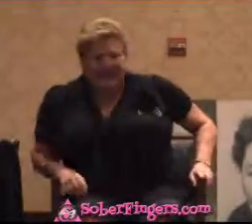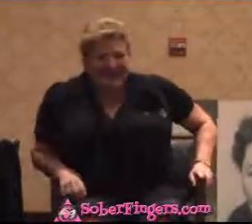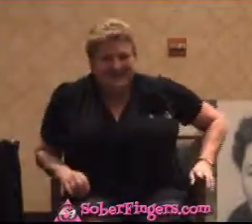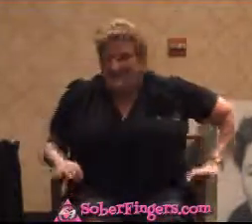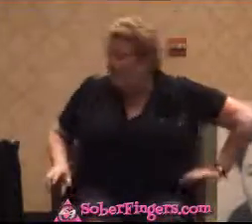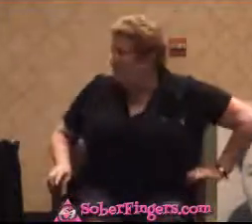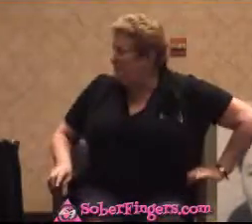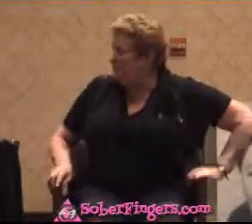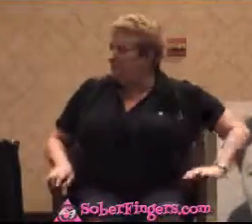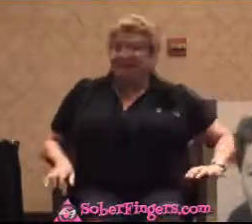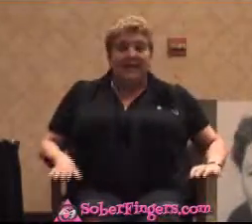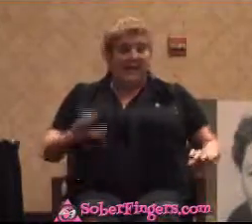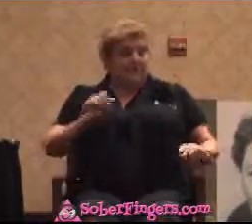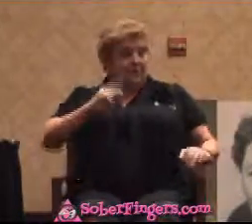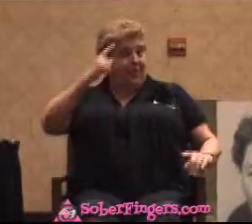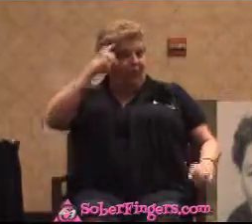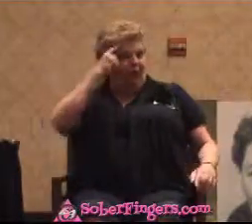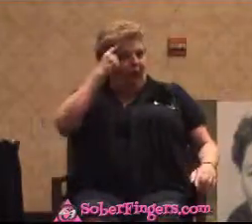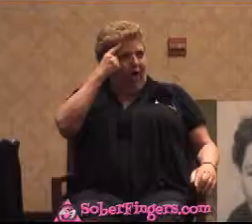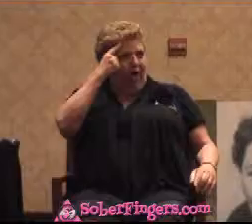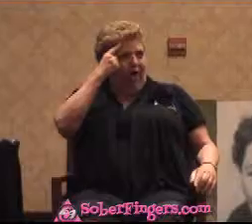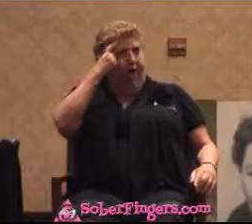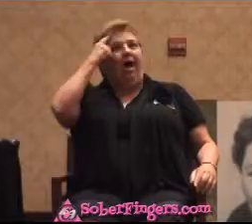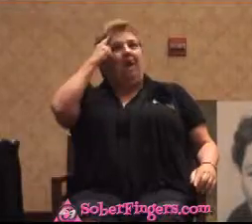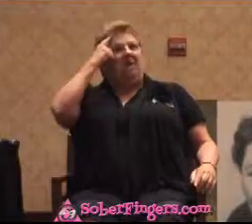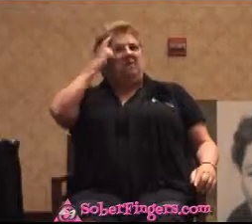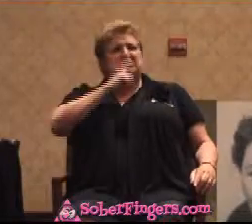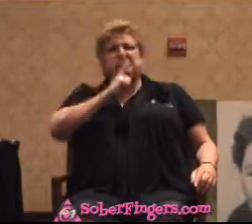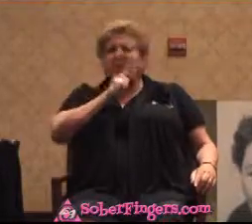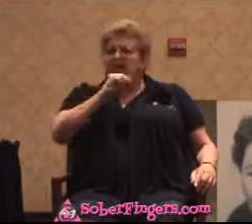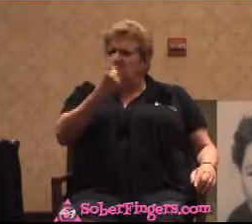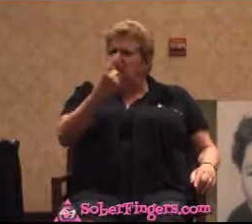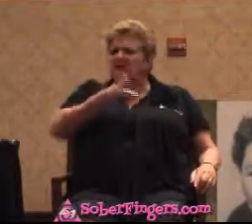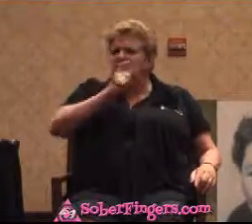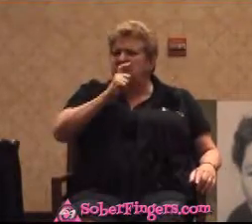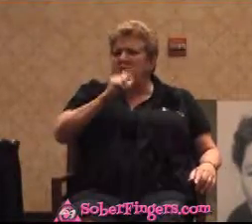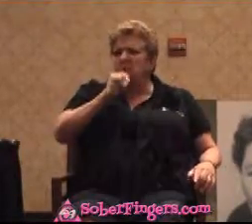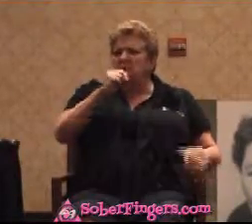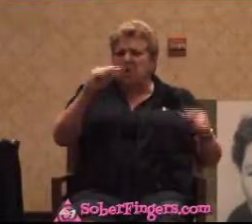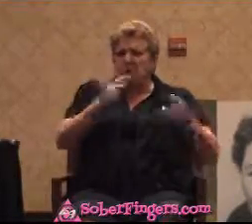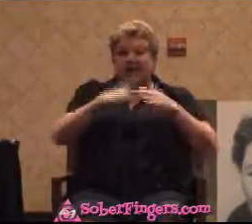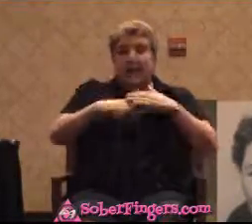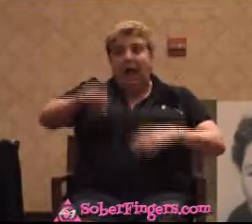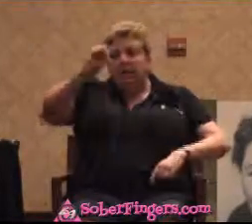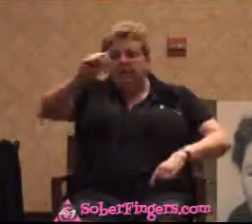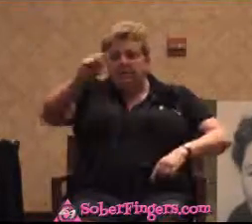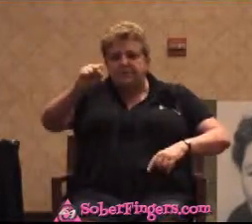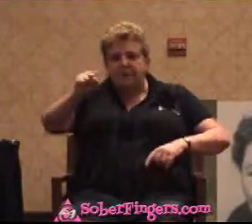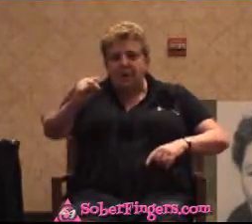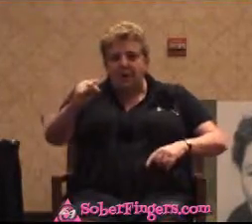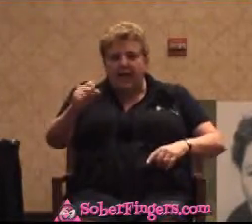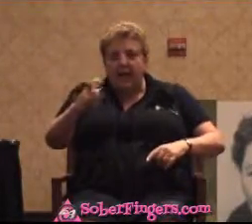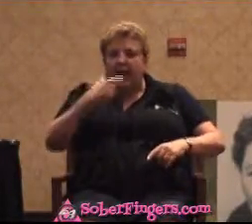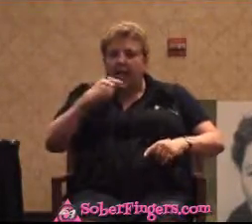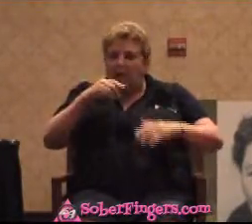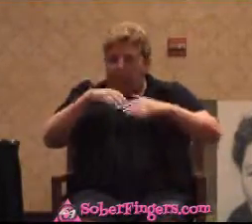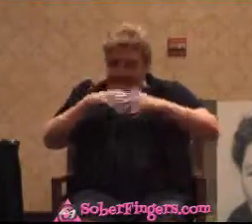Suddenly my thought crossed my mind. Surely one drink won't hurt me. Went in, knocked on the door, they let me back in. I went up to the bartender. Yeah, just